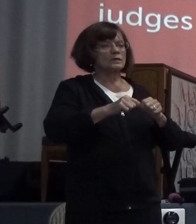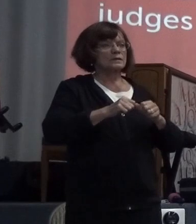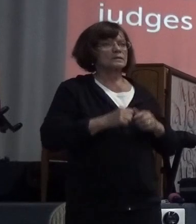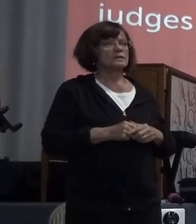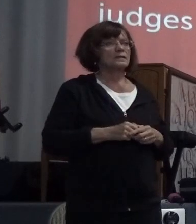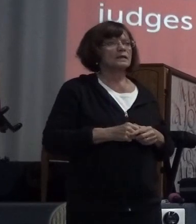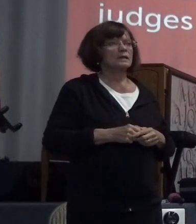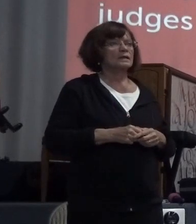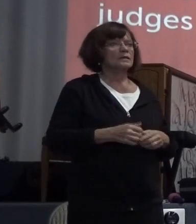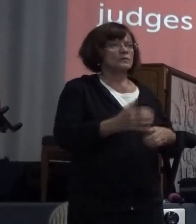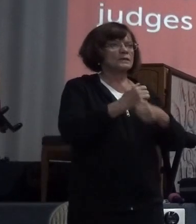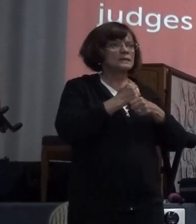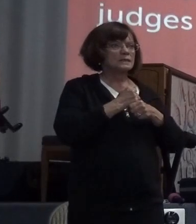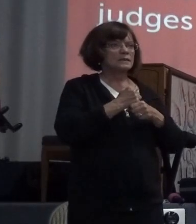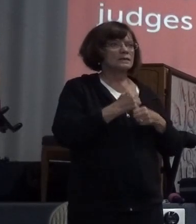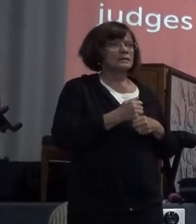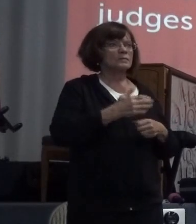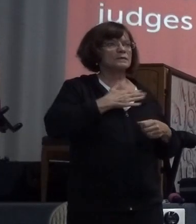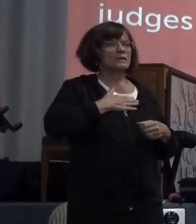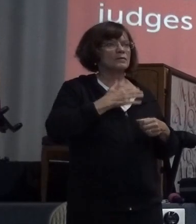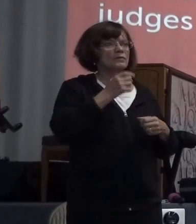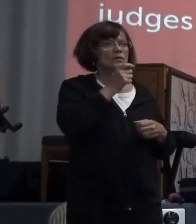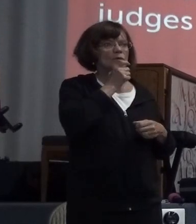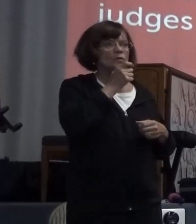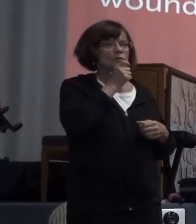who judges justly.